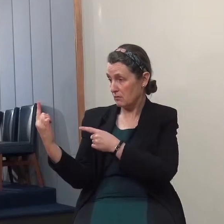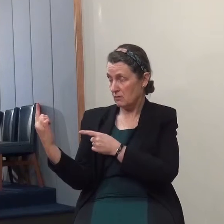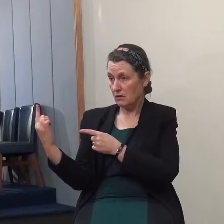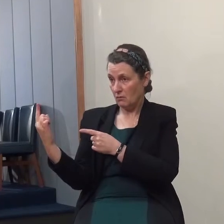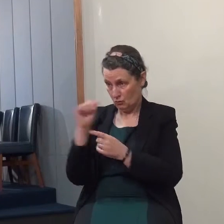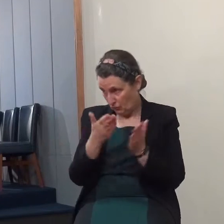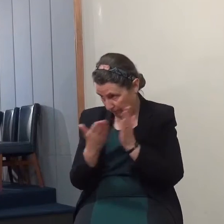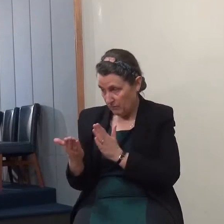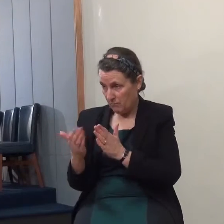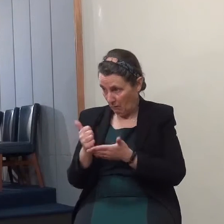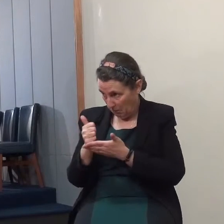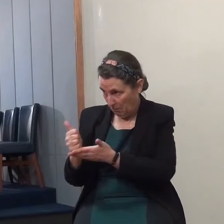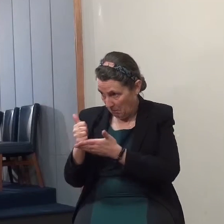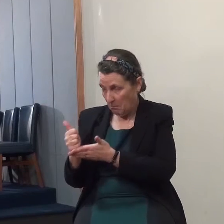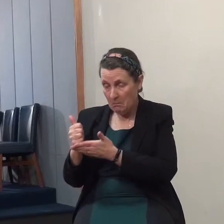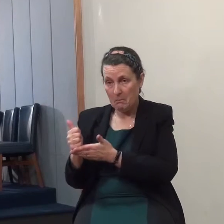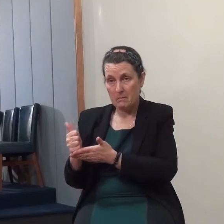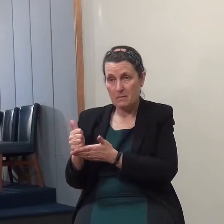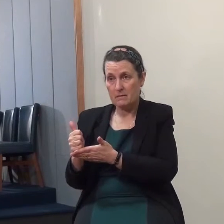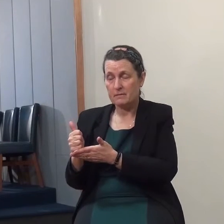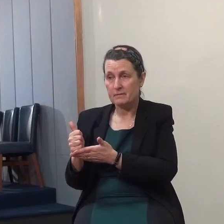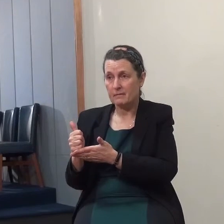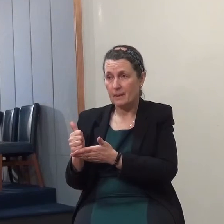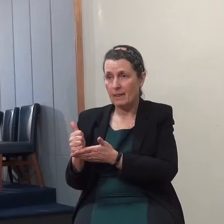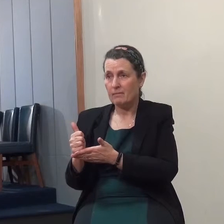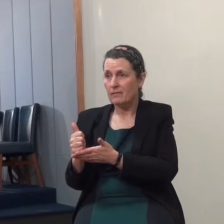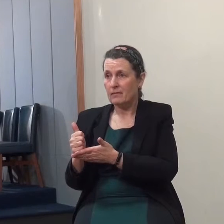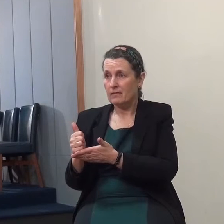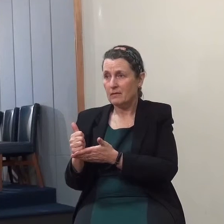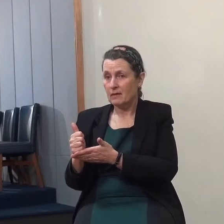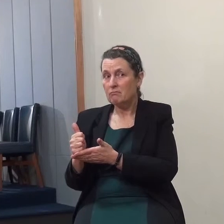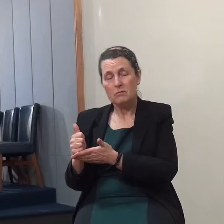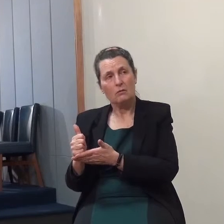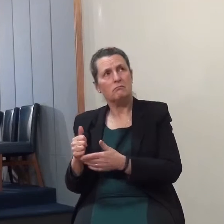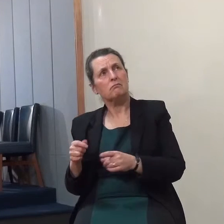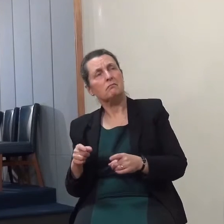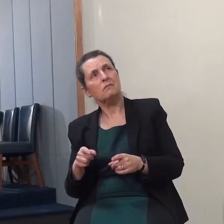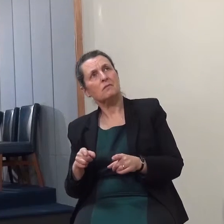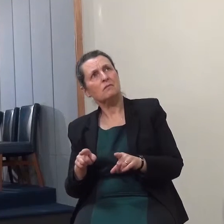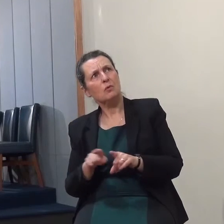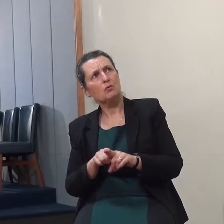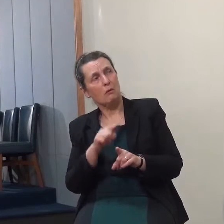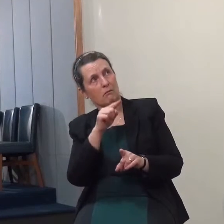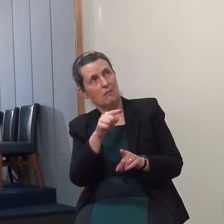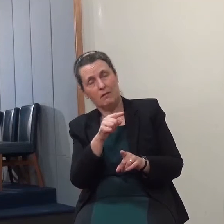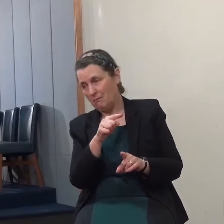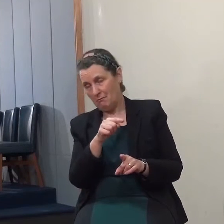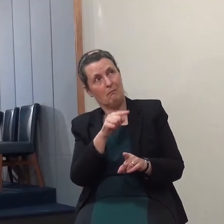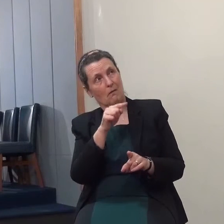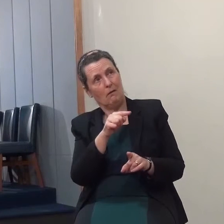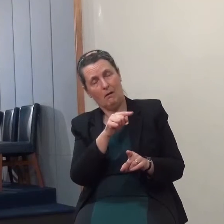sacrificial way, well then, at the same time, it'll be very pleasant for us to be at the crest of the wave of